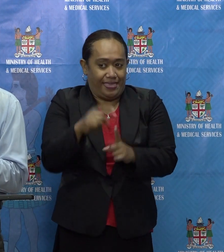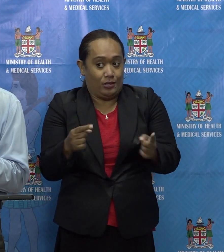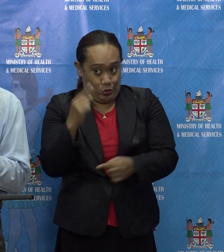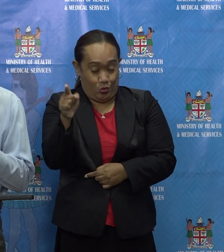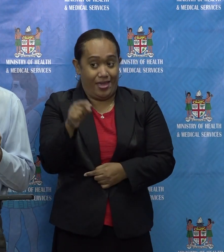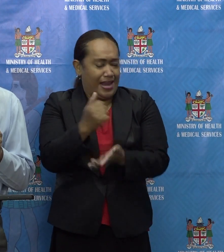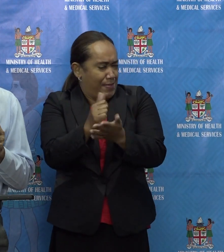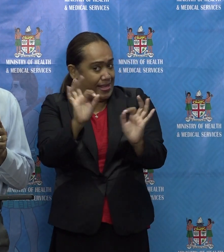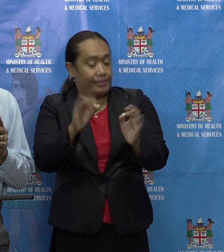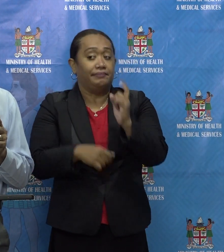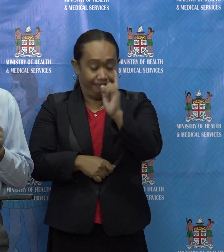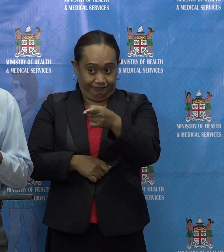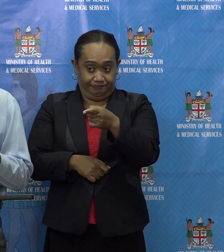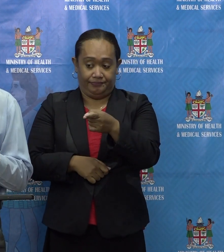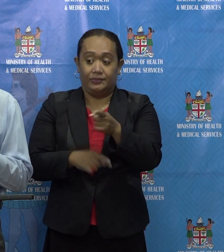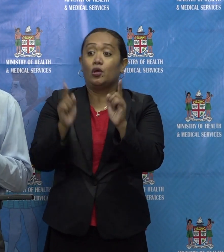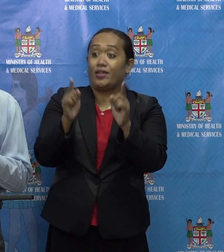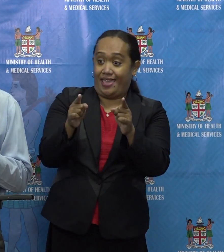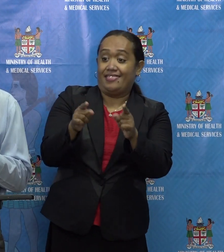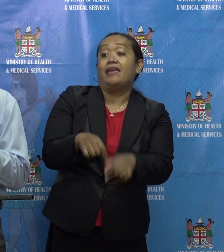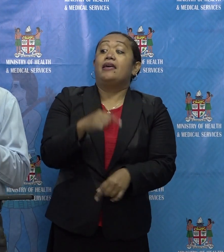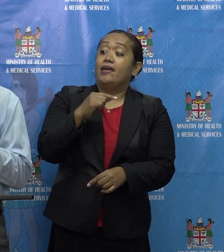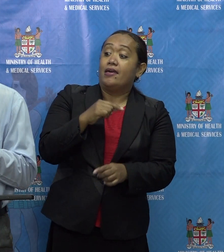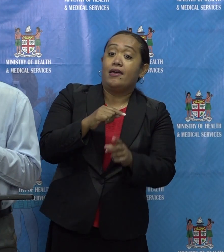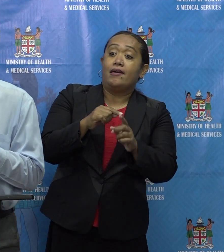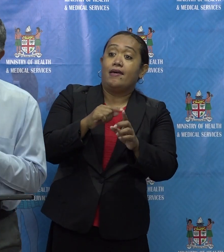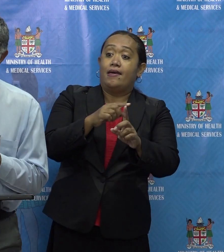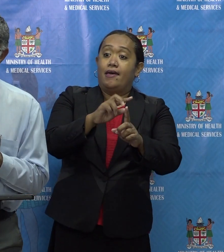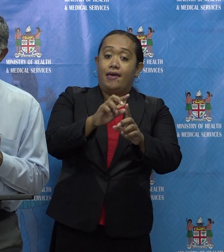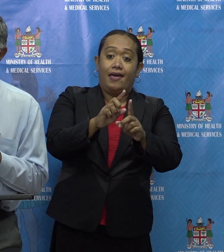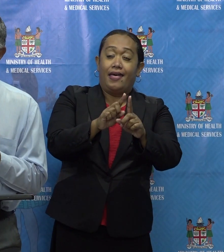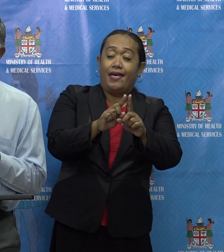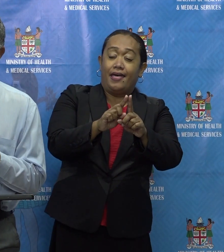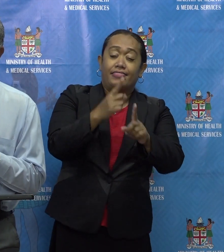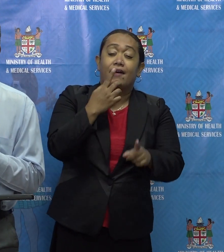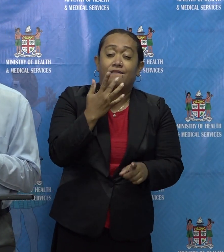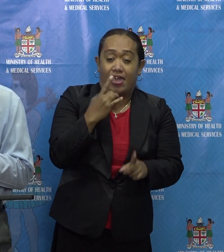you. The variant is more infectious, right?